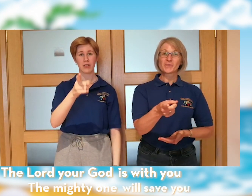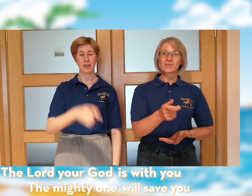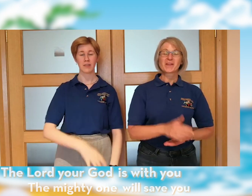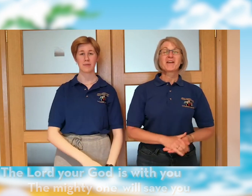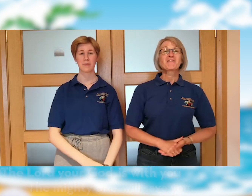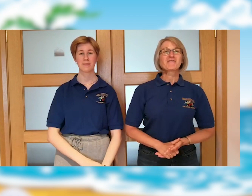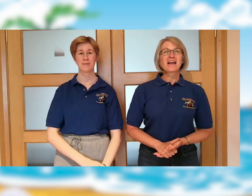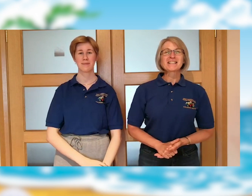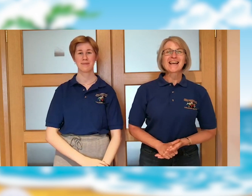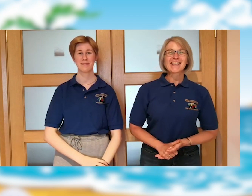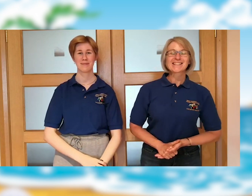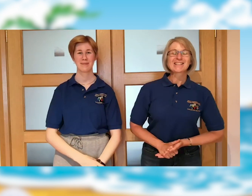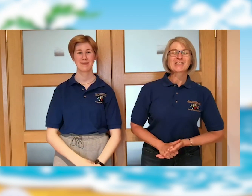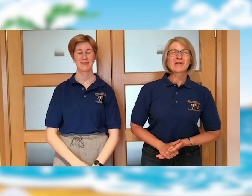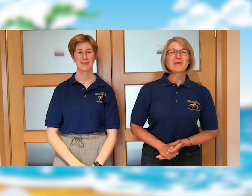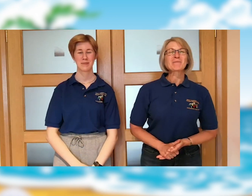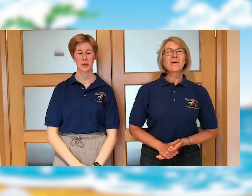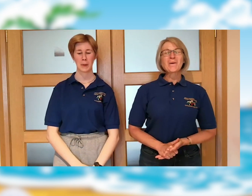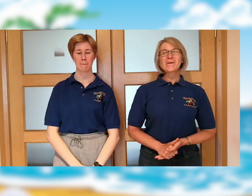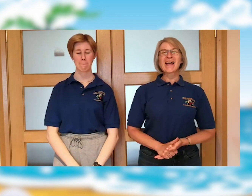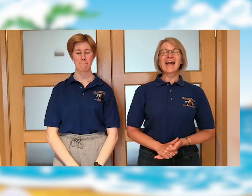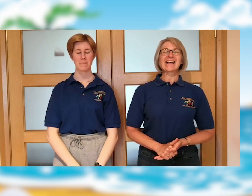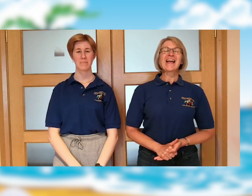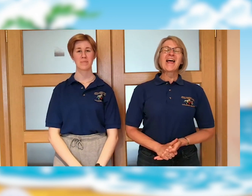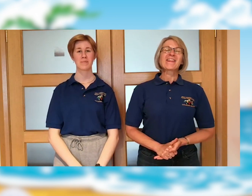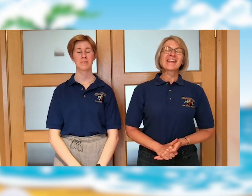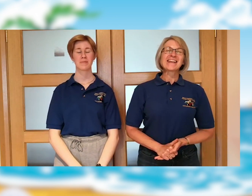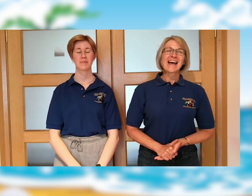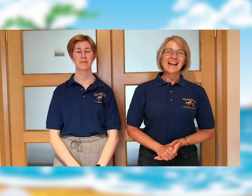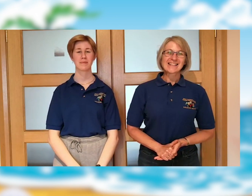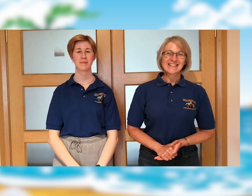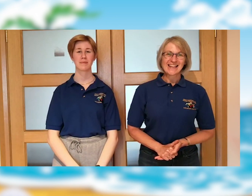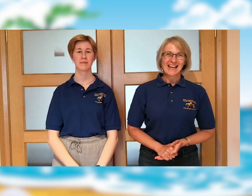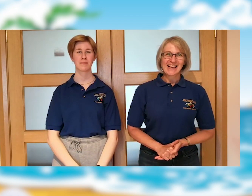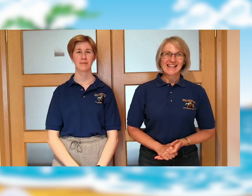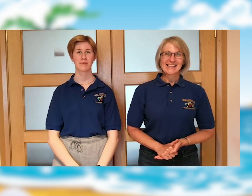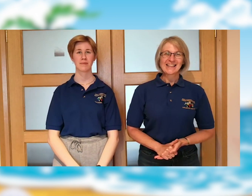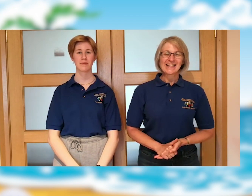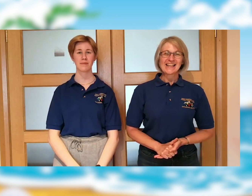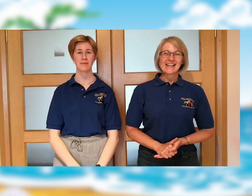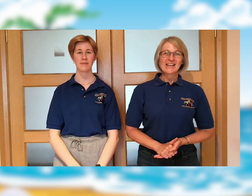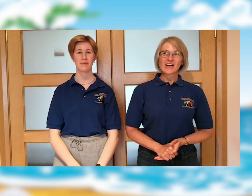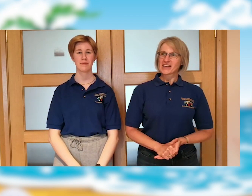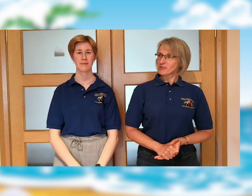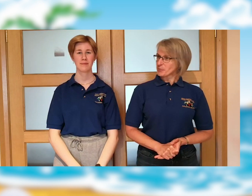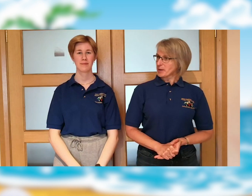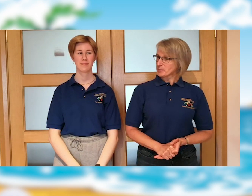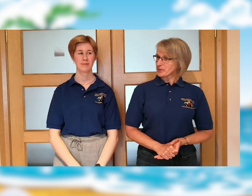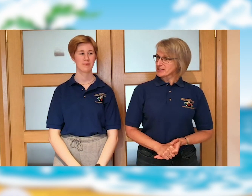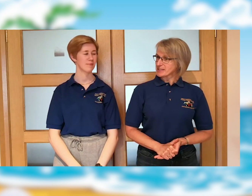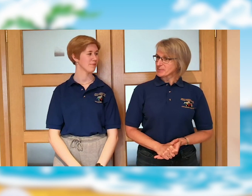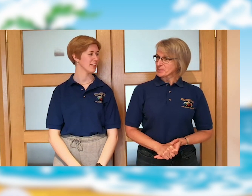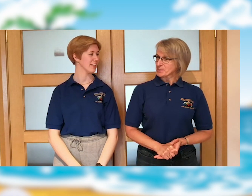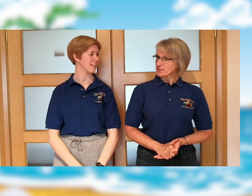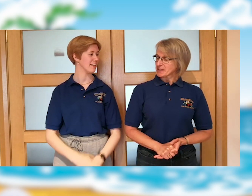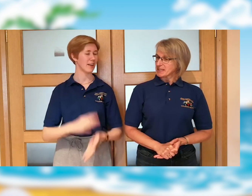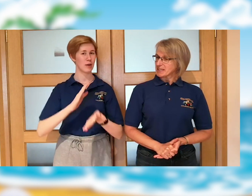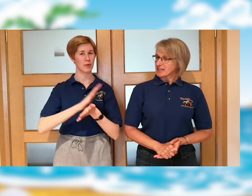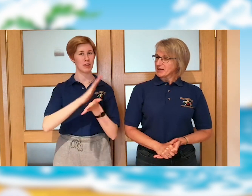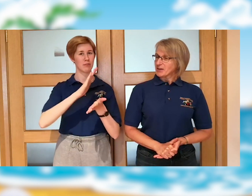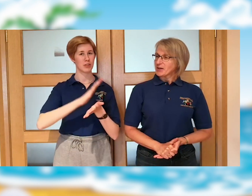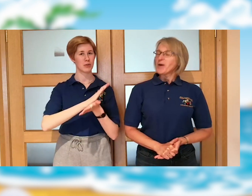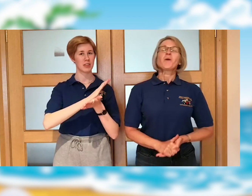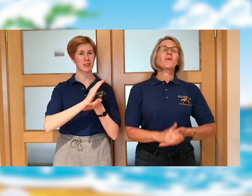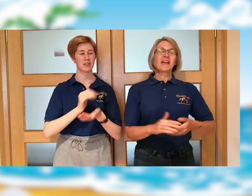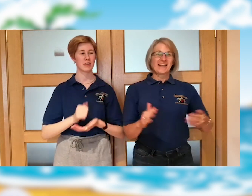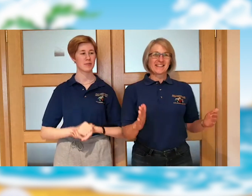you. Fantastic job. Okay, the next line, if I can remember it. He